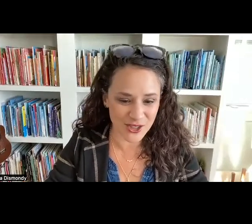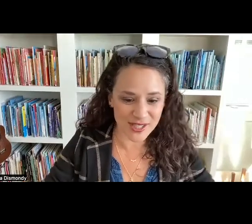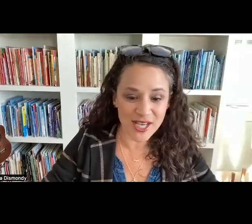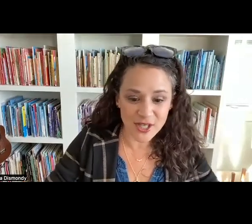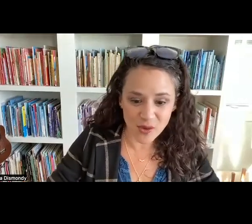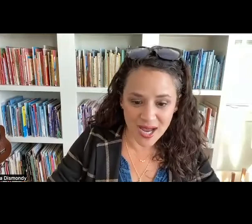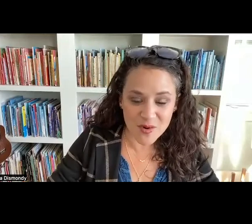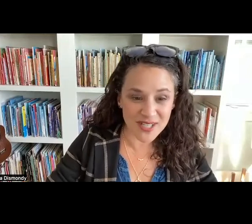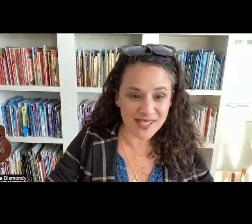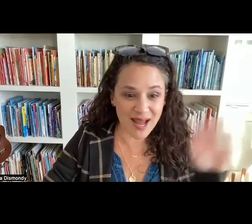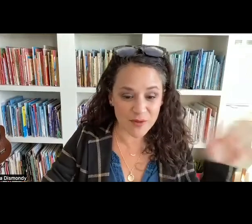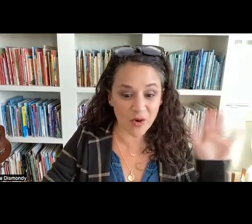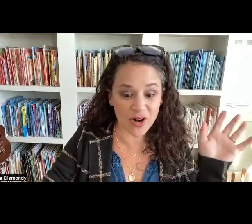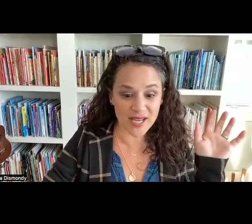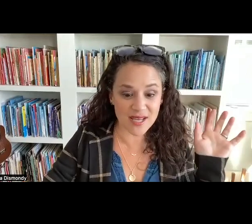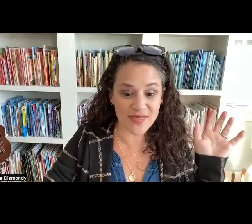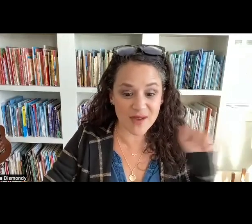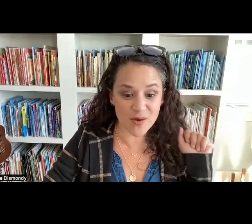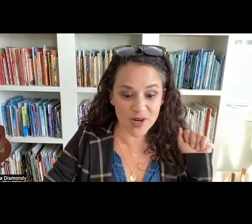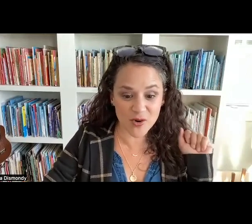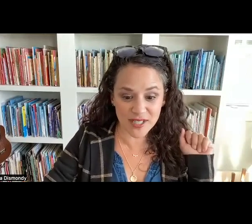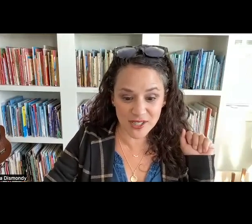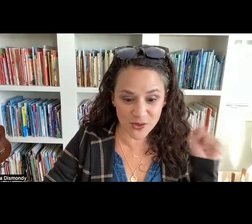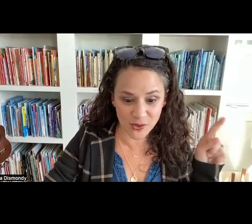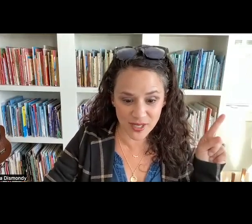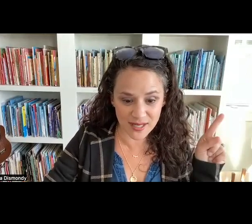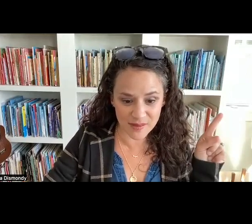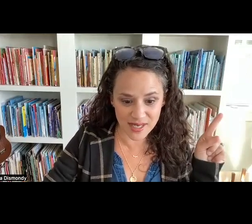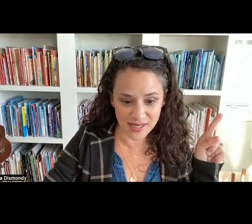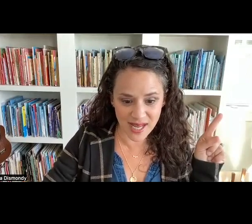locations. So I'm going to stop recording. And then what we're going to do, hold on, let me hit stop.